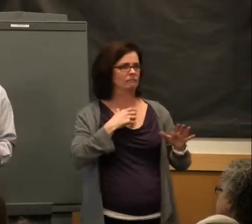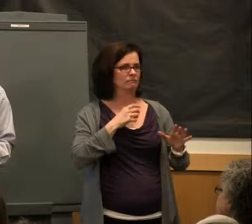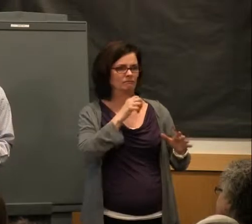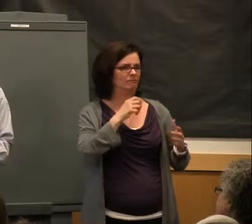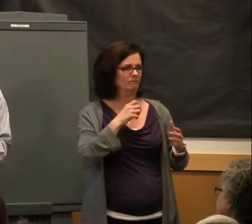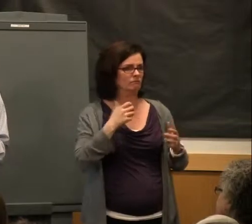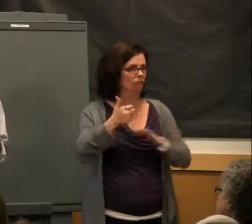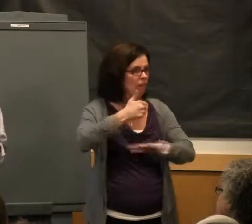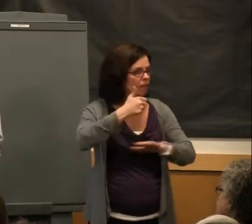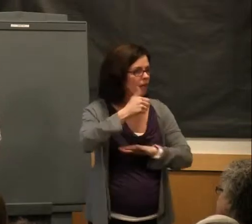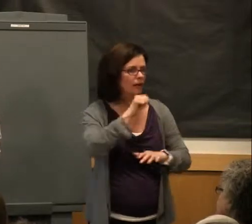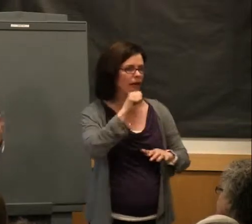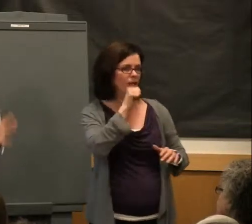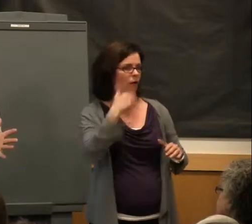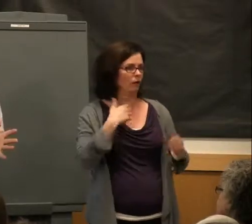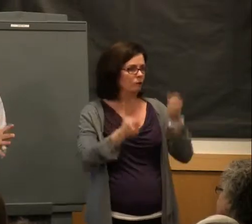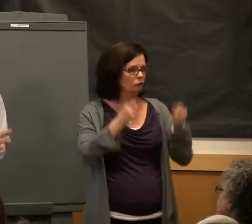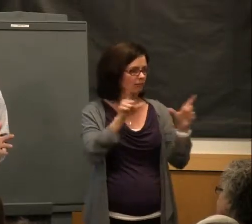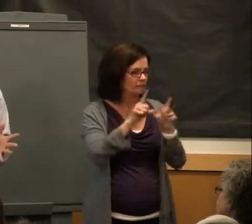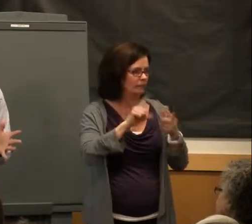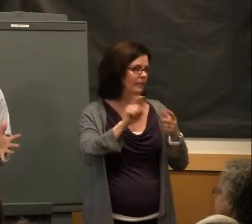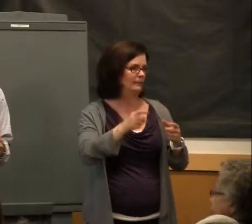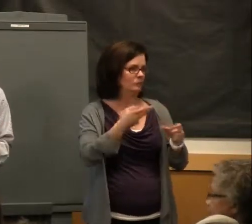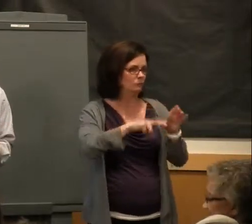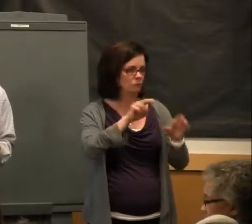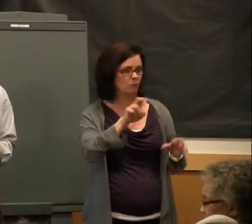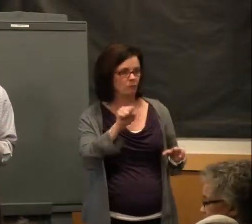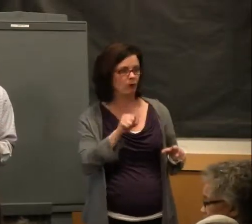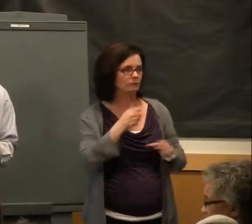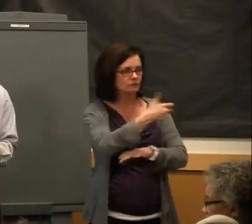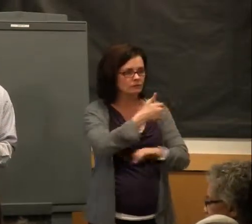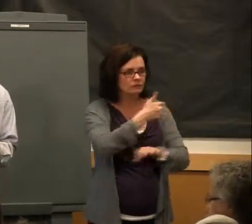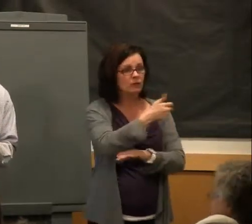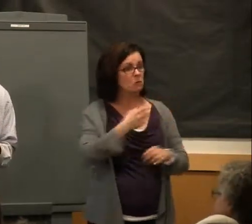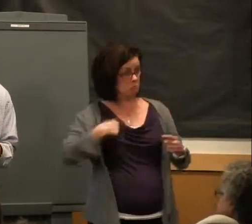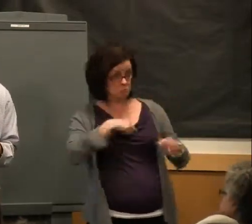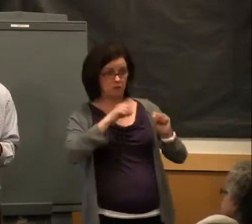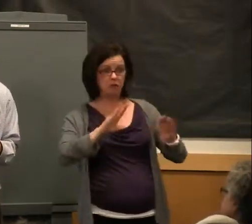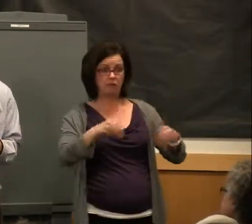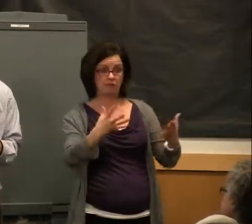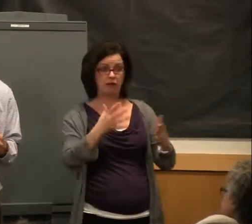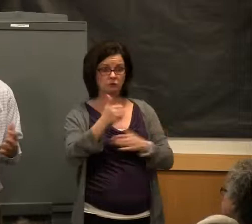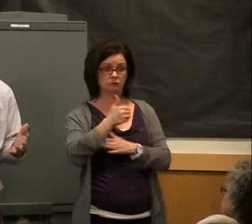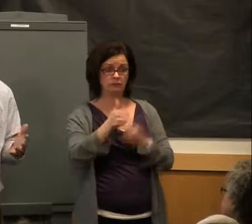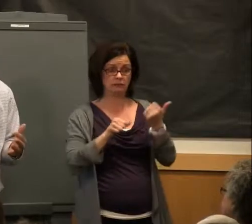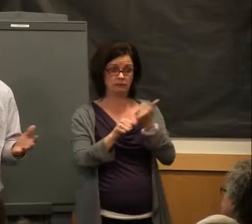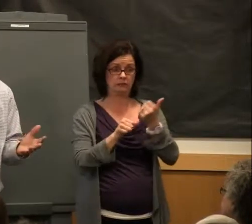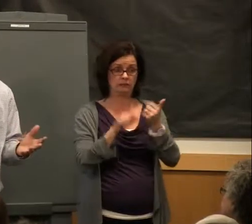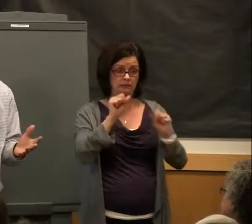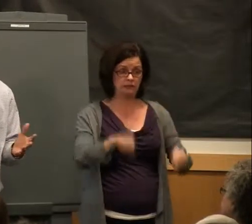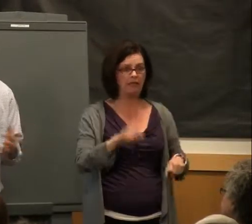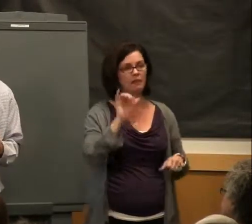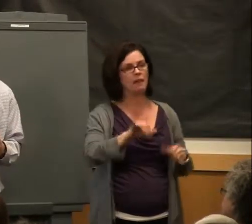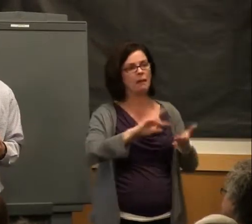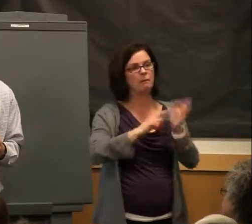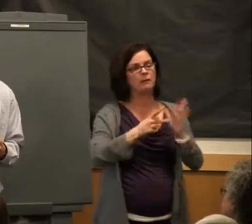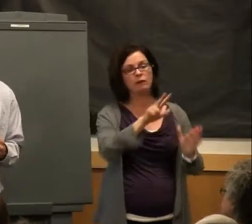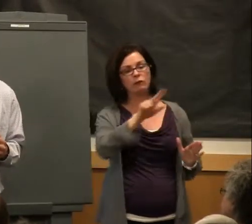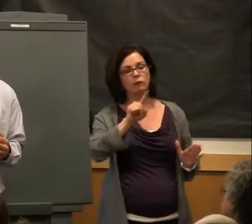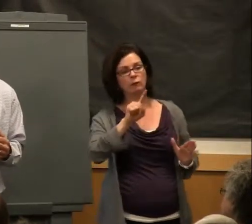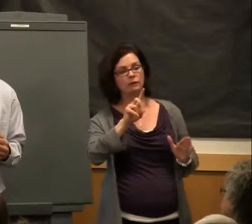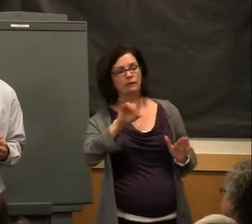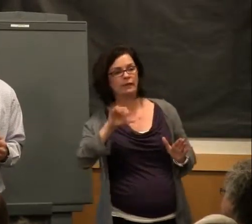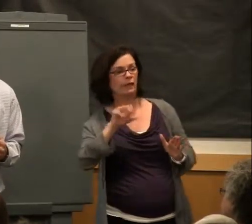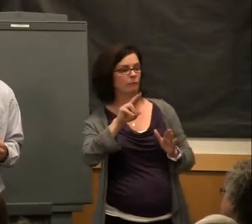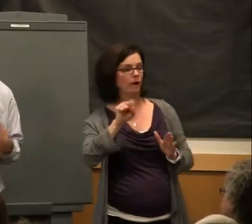driver's license. I have to use the bus. We can provide you with transportation assistance. That might be a 31-day bus pass so